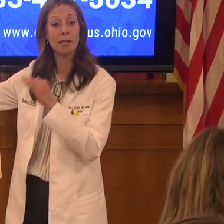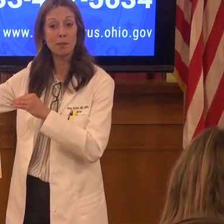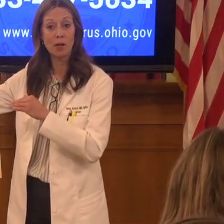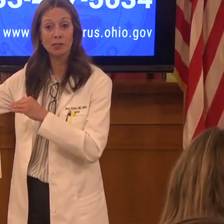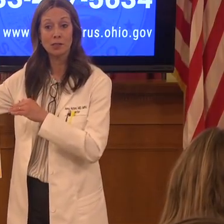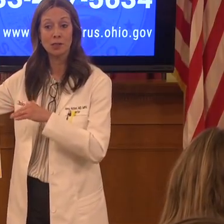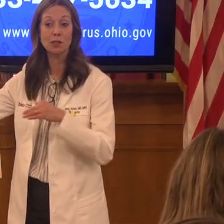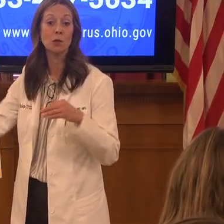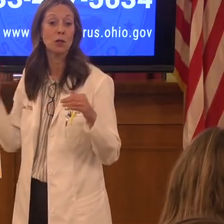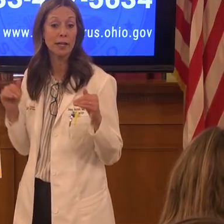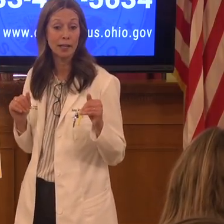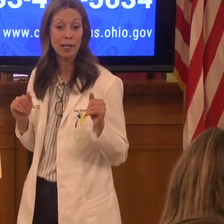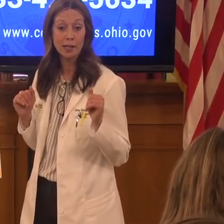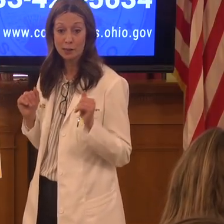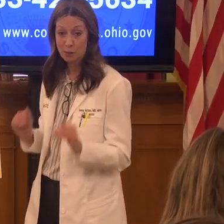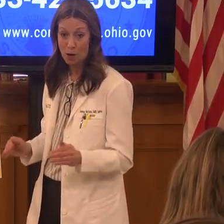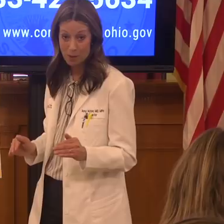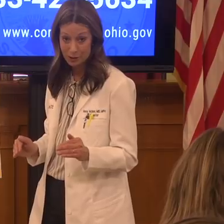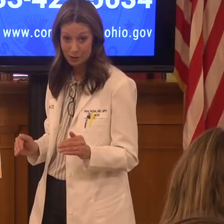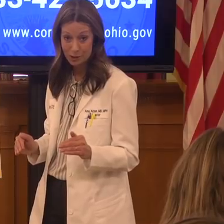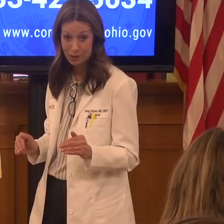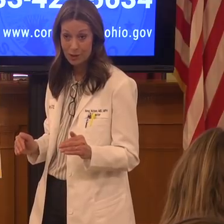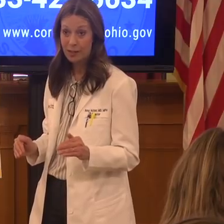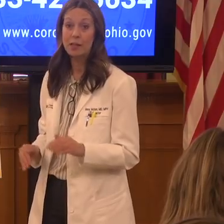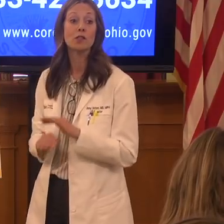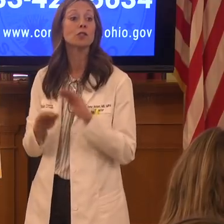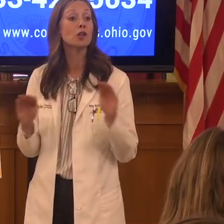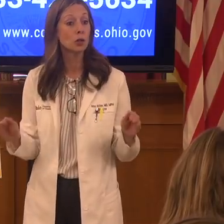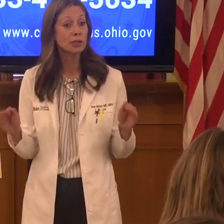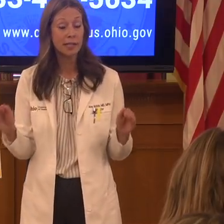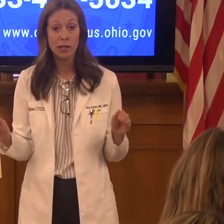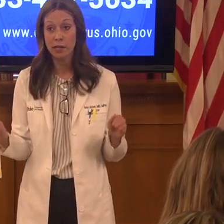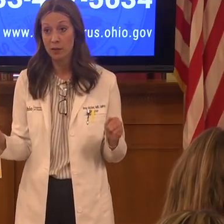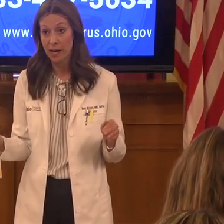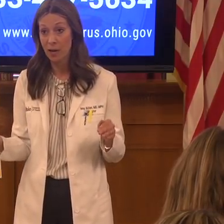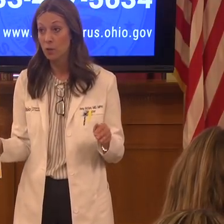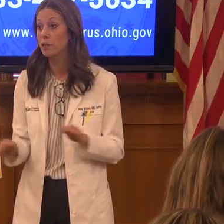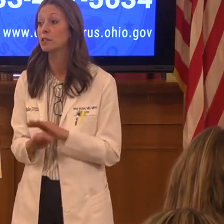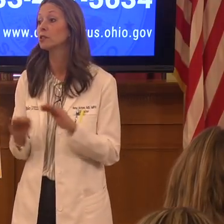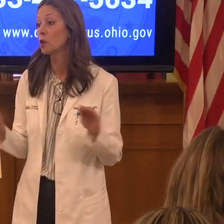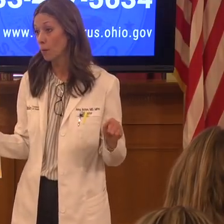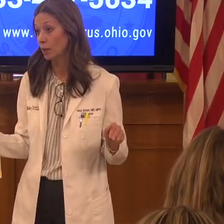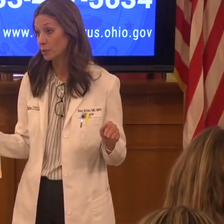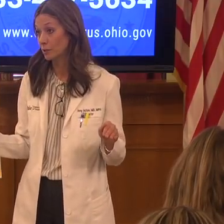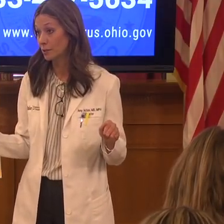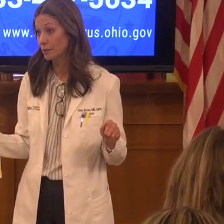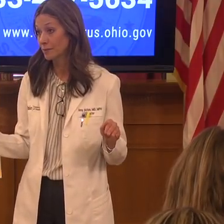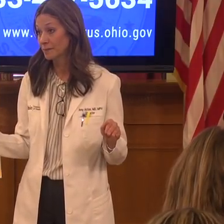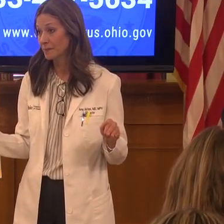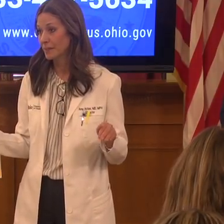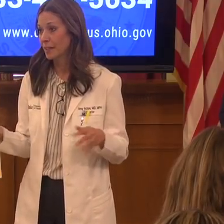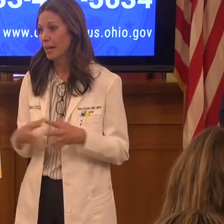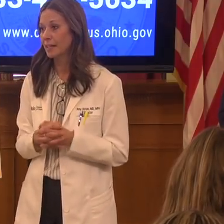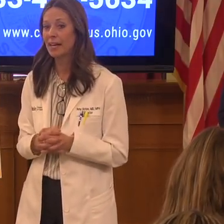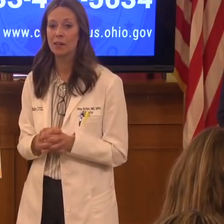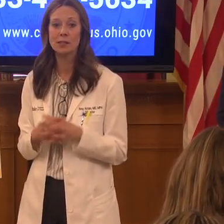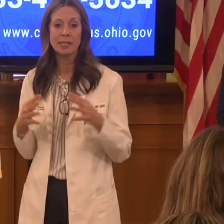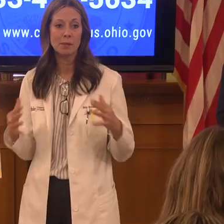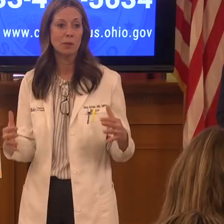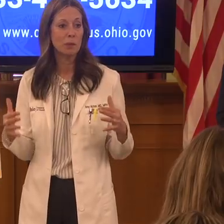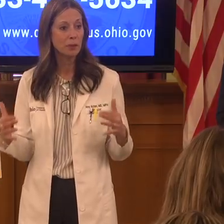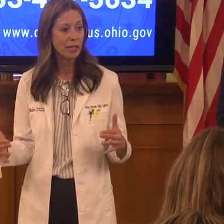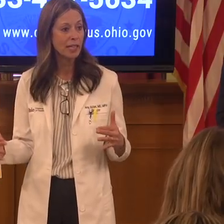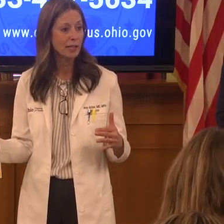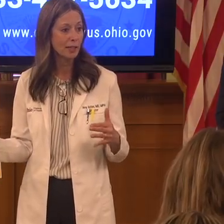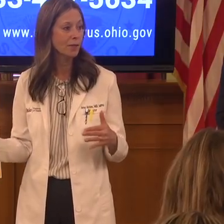like a big monster or a small monster? There's no scenario now where there is no monster. And again, our